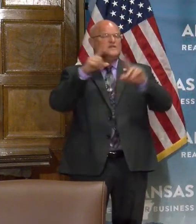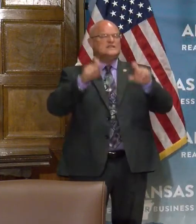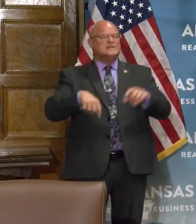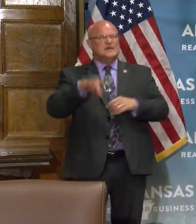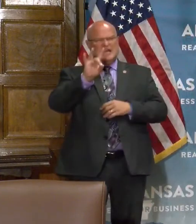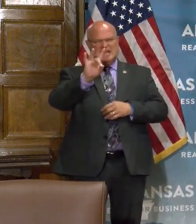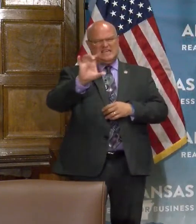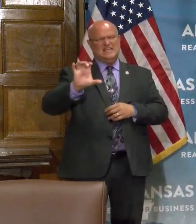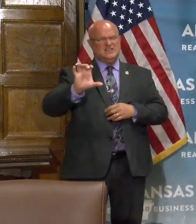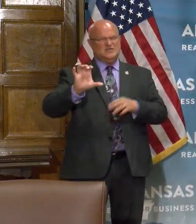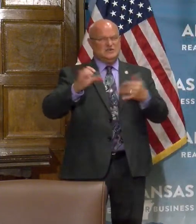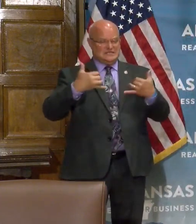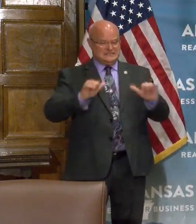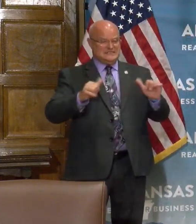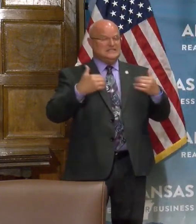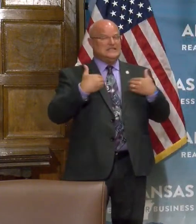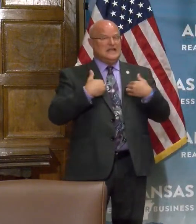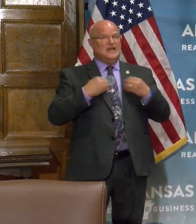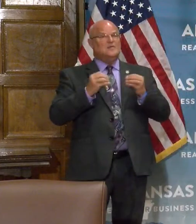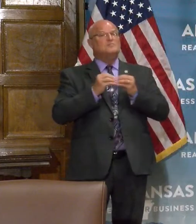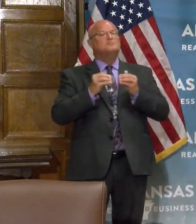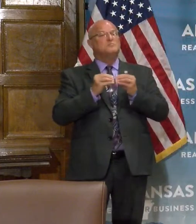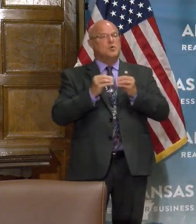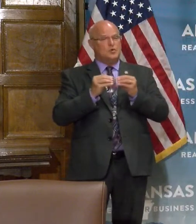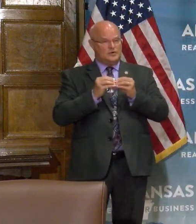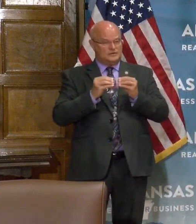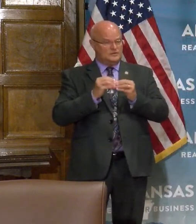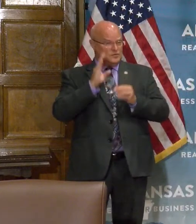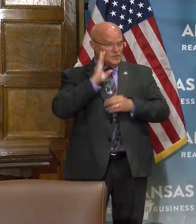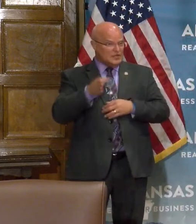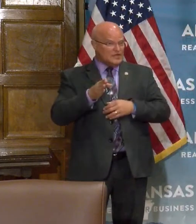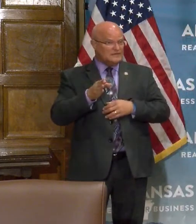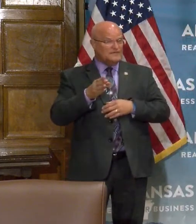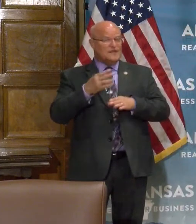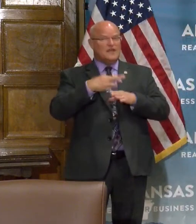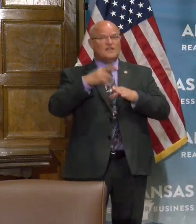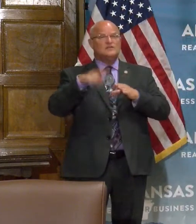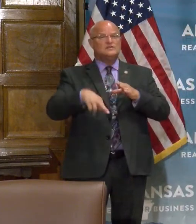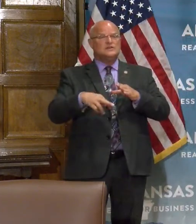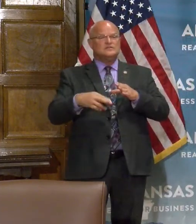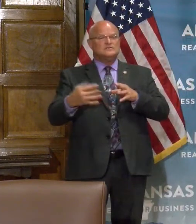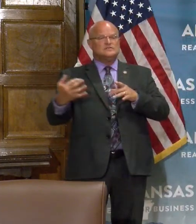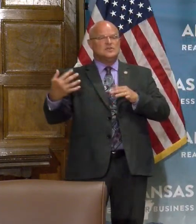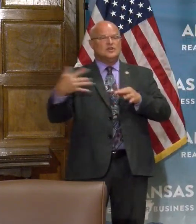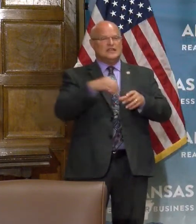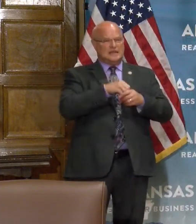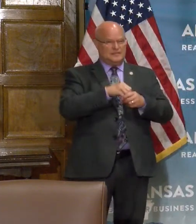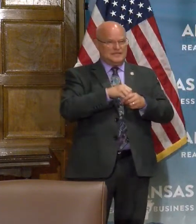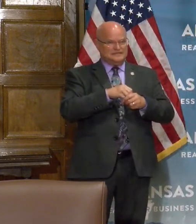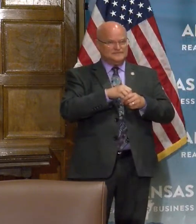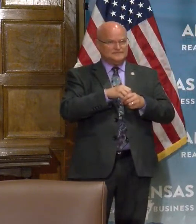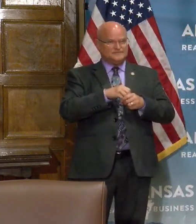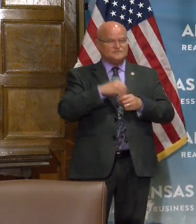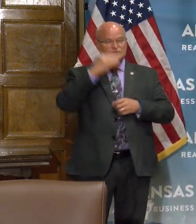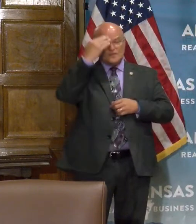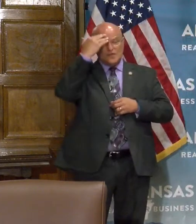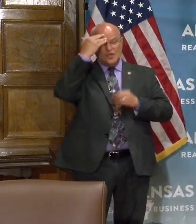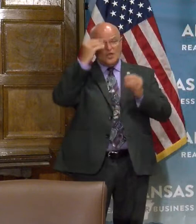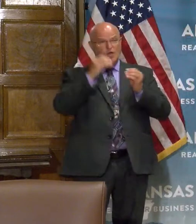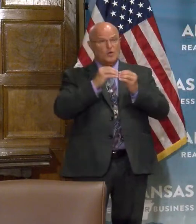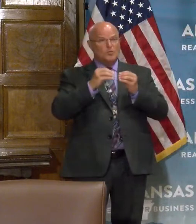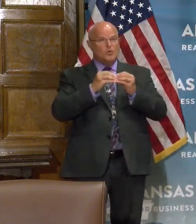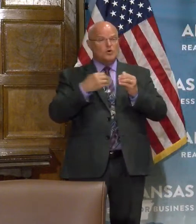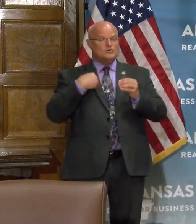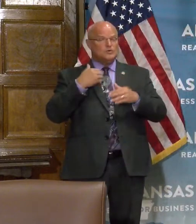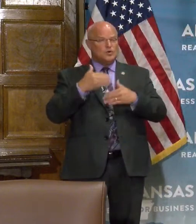about 800. We still have many more to go. Results are just starting to come in. We'll know more